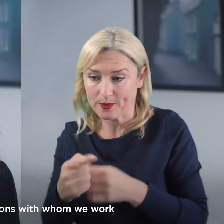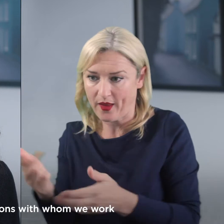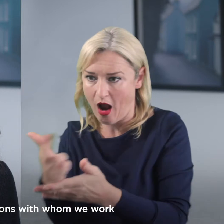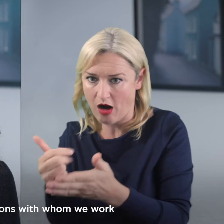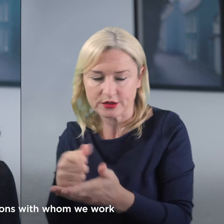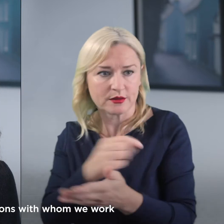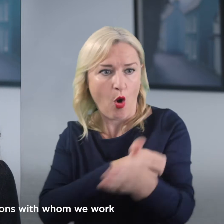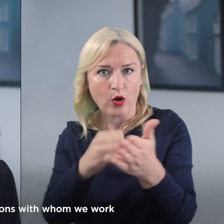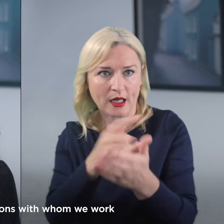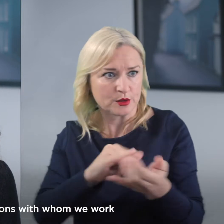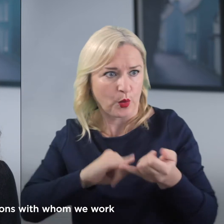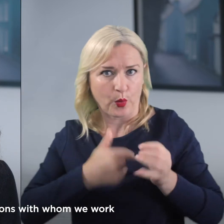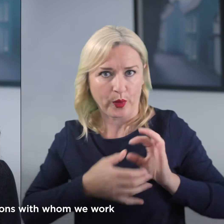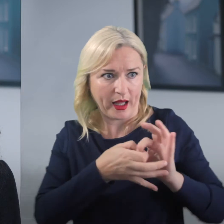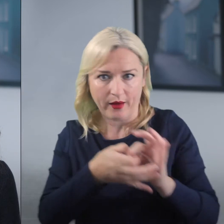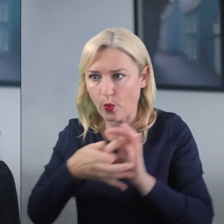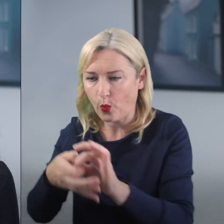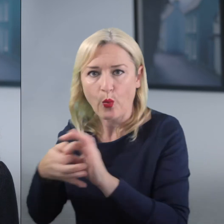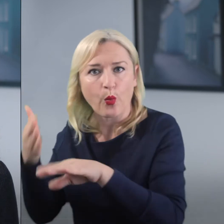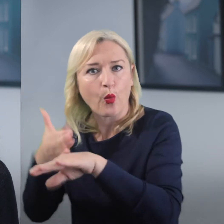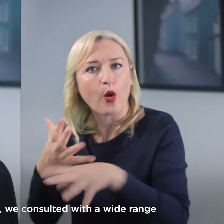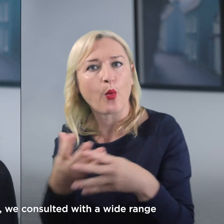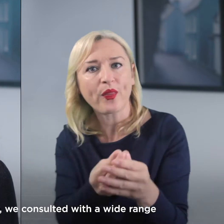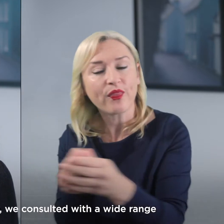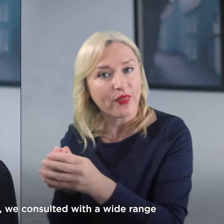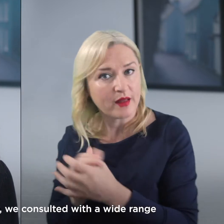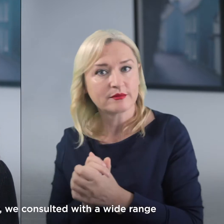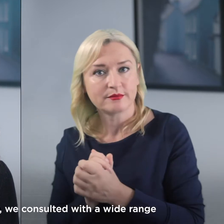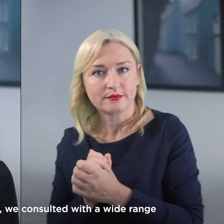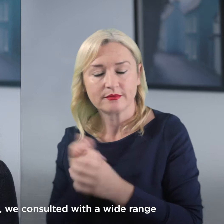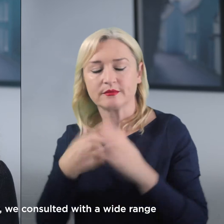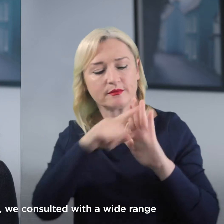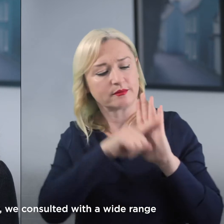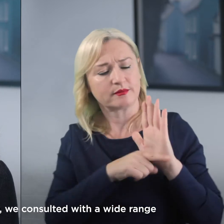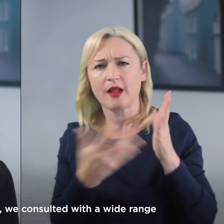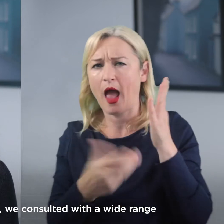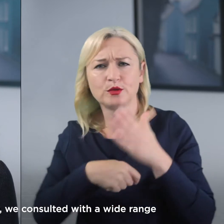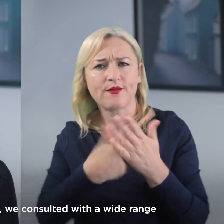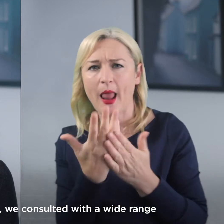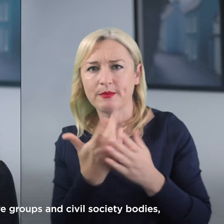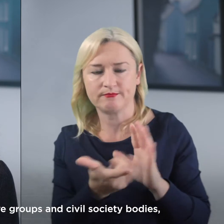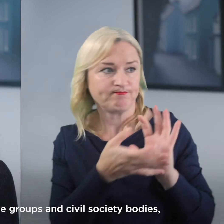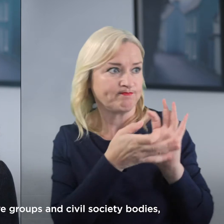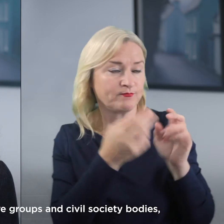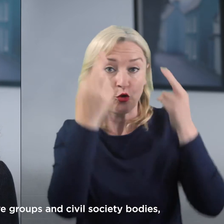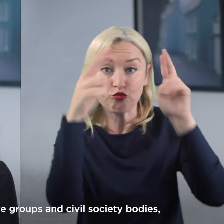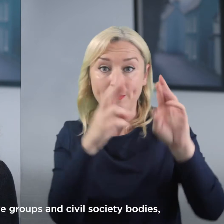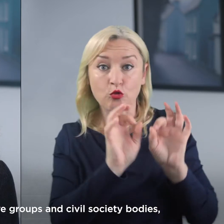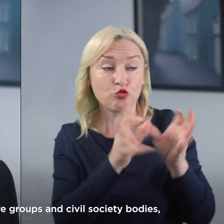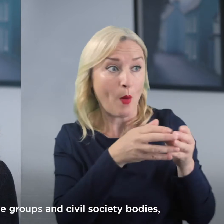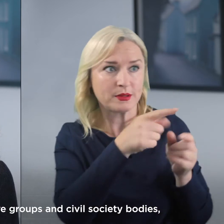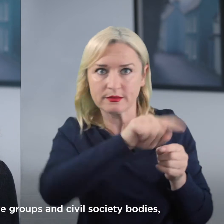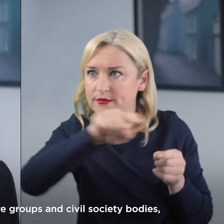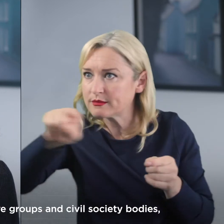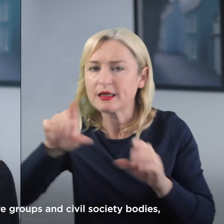and organisations with whom we work. In developing the policy, we consulted with a wide range of different representative